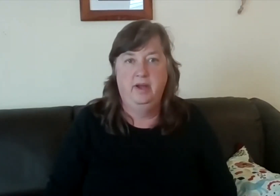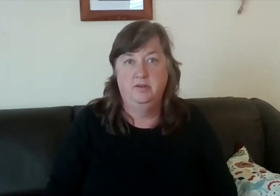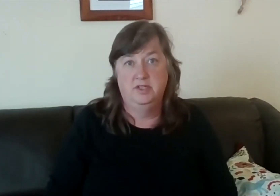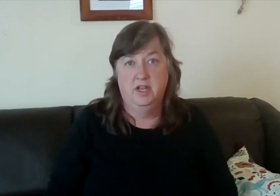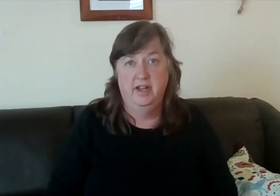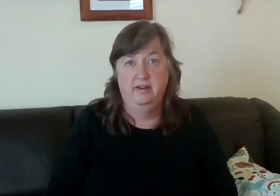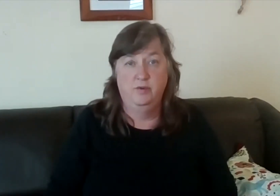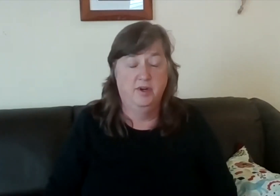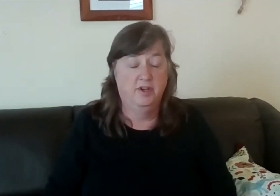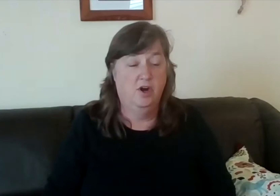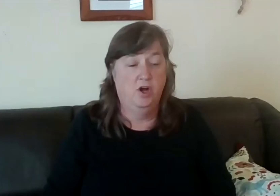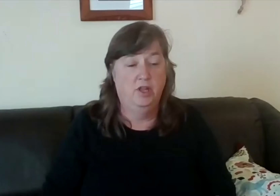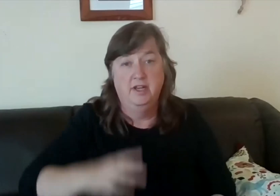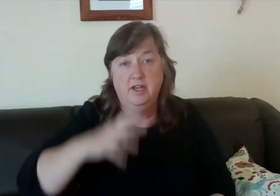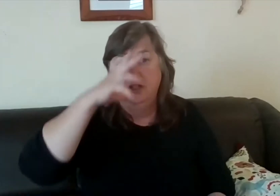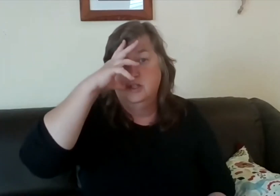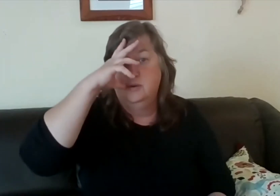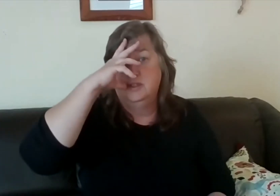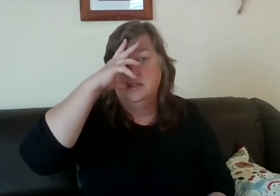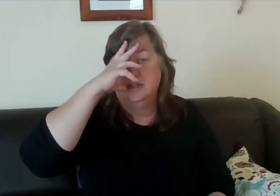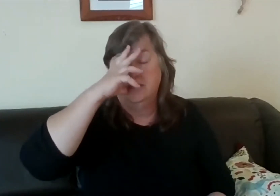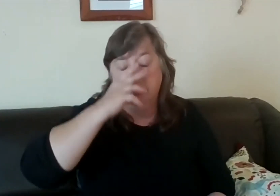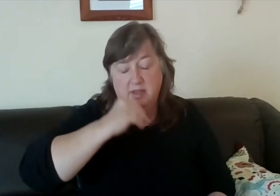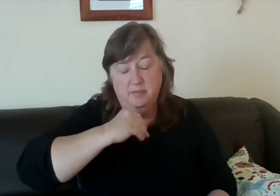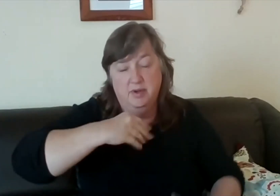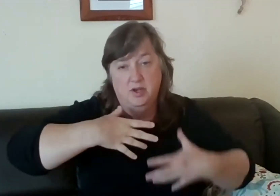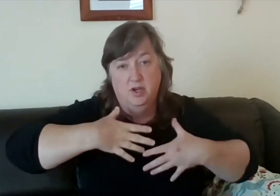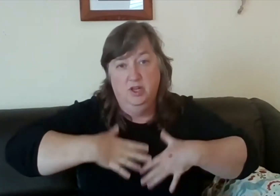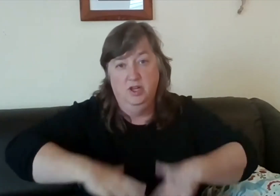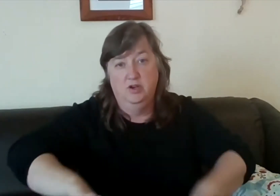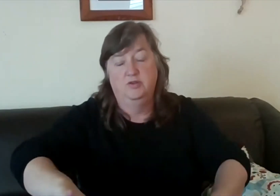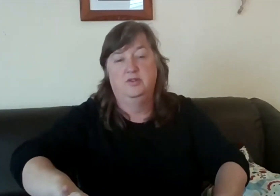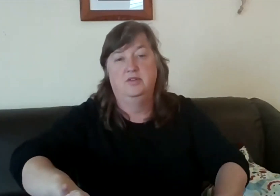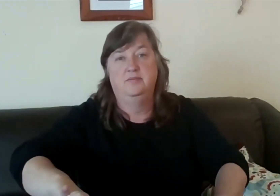compound sign, if you want to call it. So it's sleep clothes.